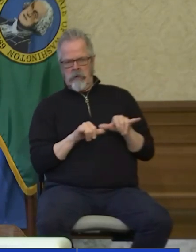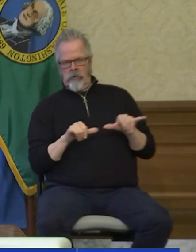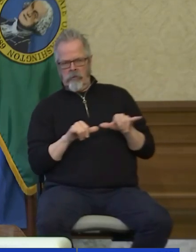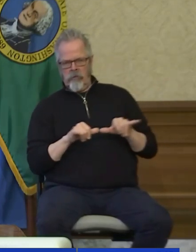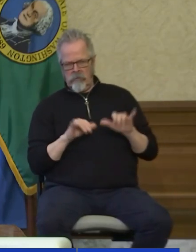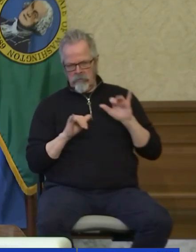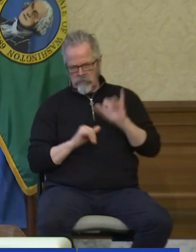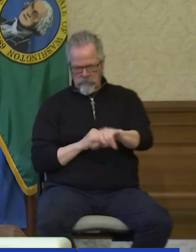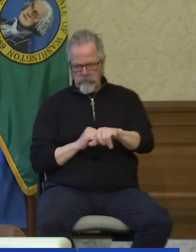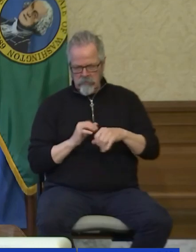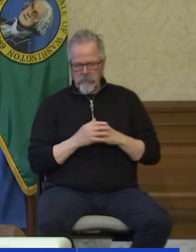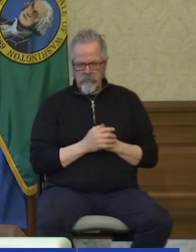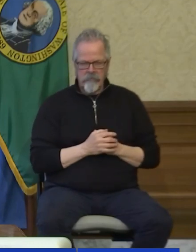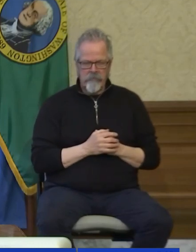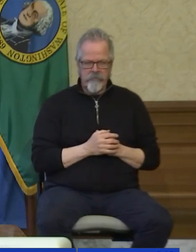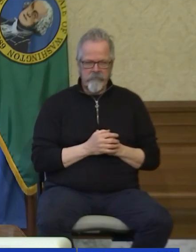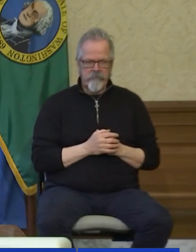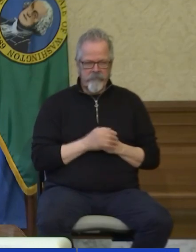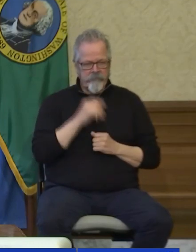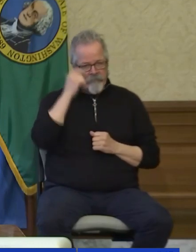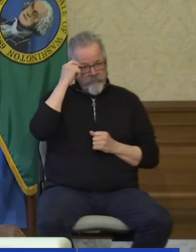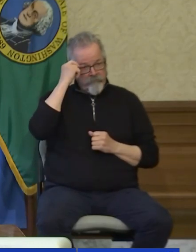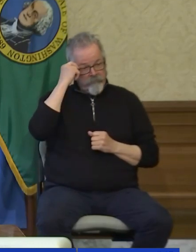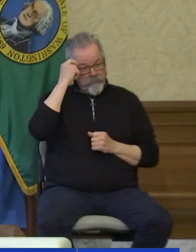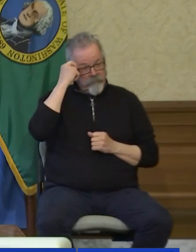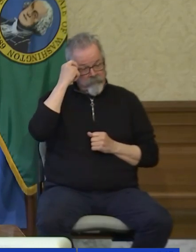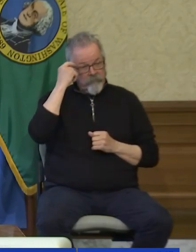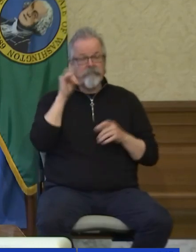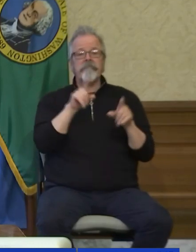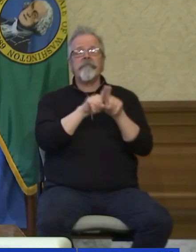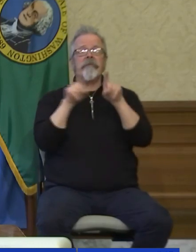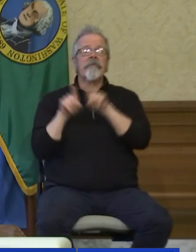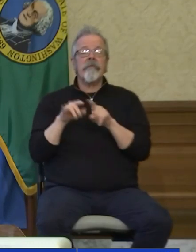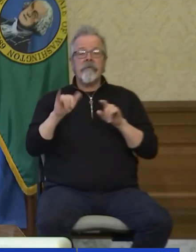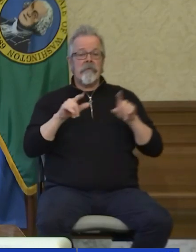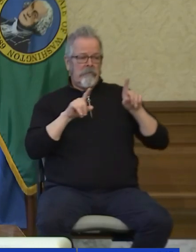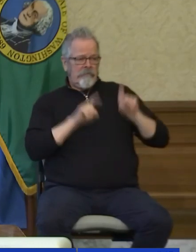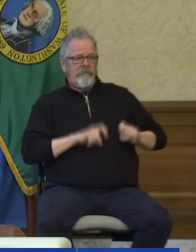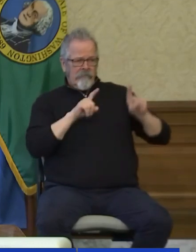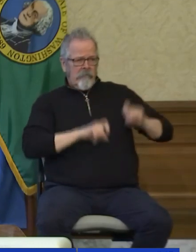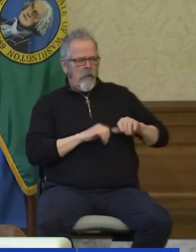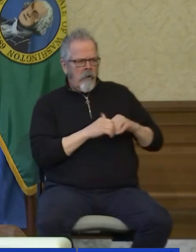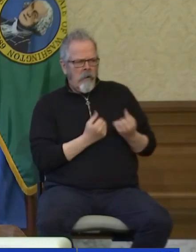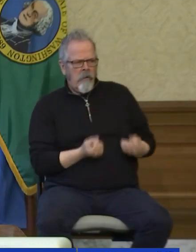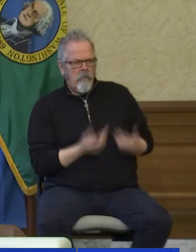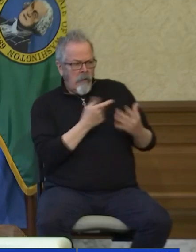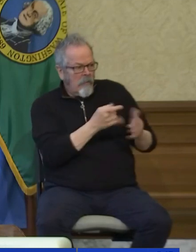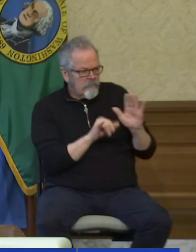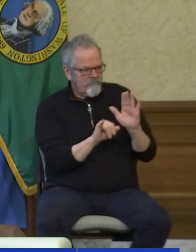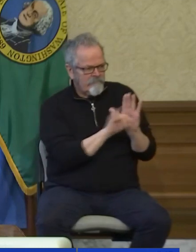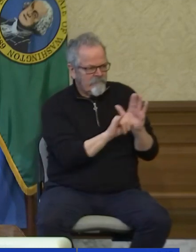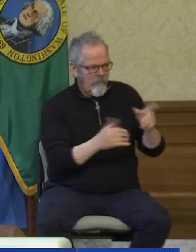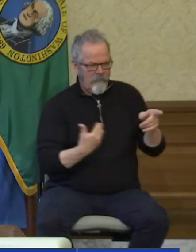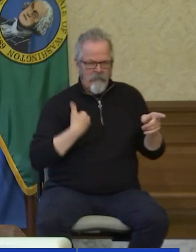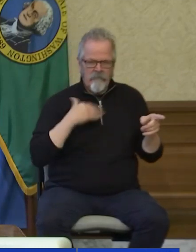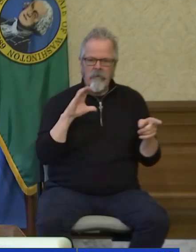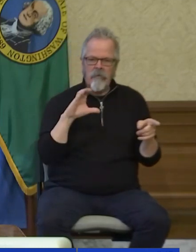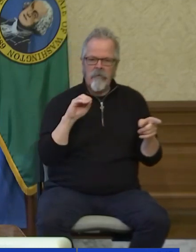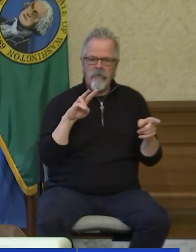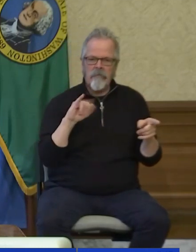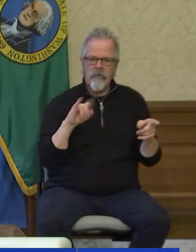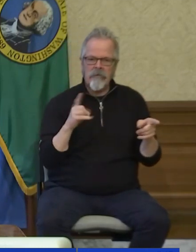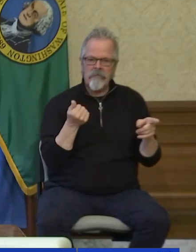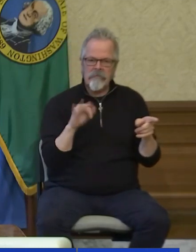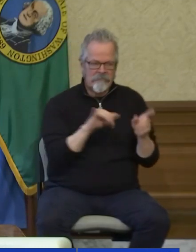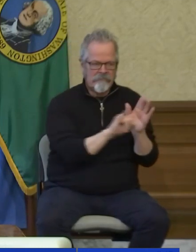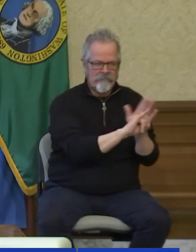at the percentage of positive tests. And I just wanted to show you, just to get a flavor of the